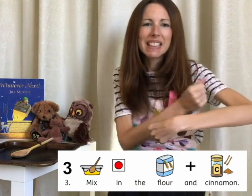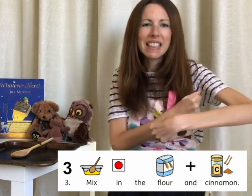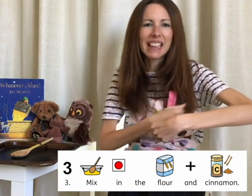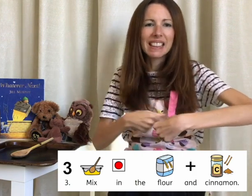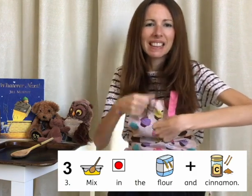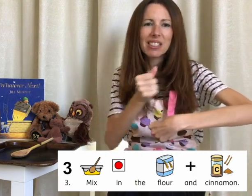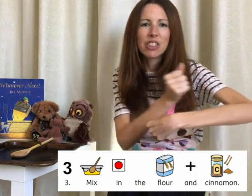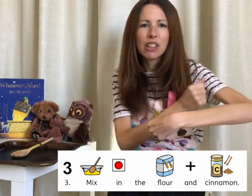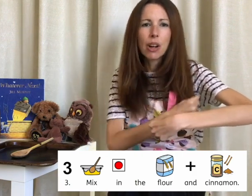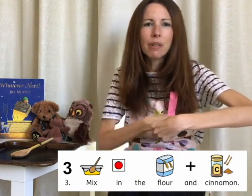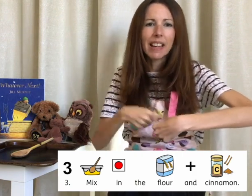it slowly.